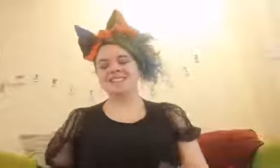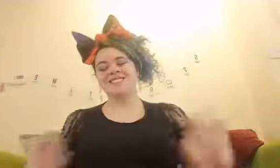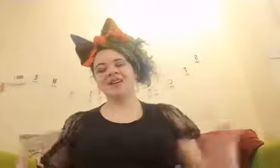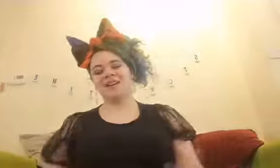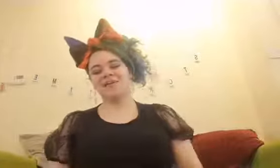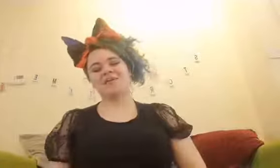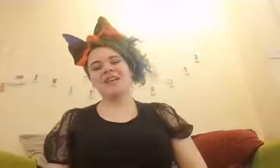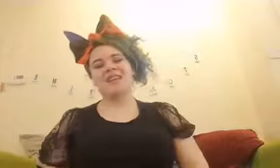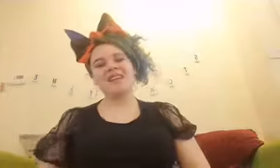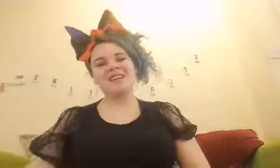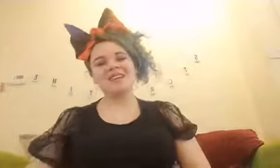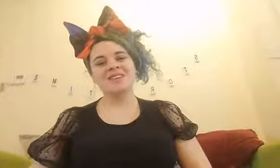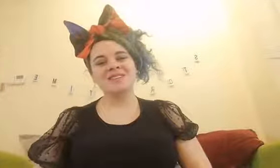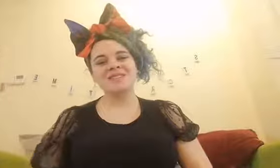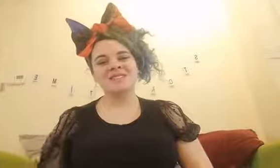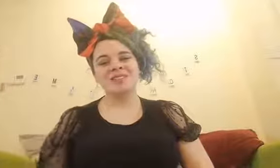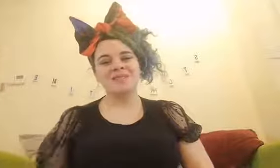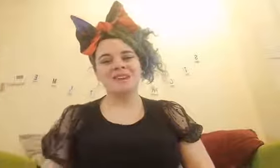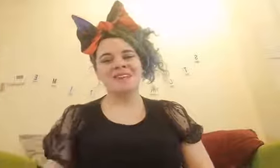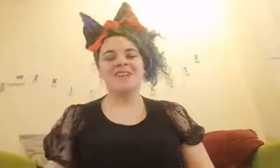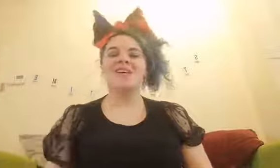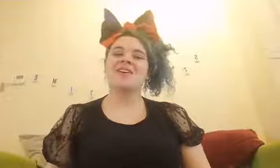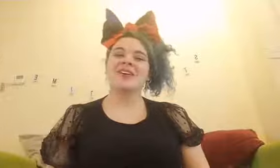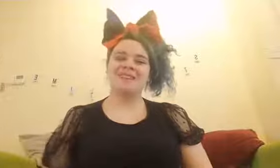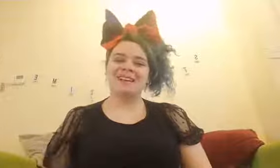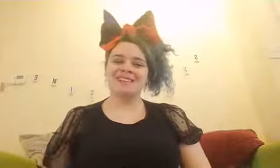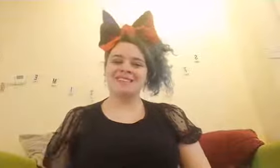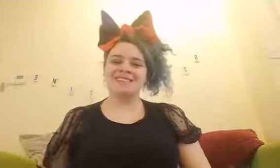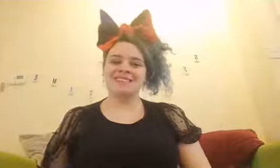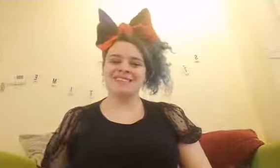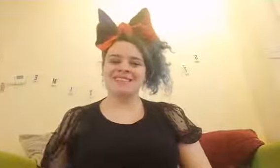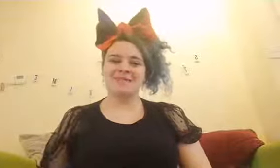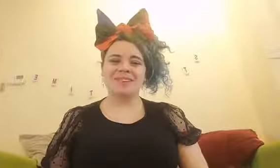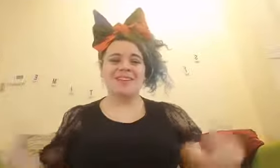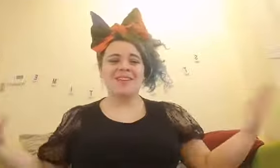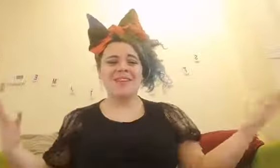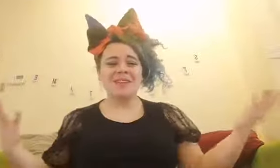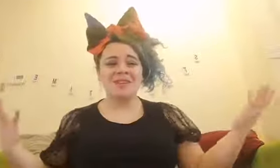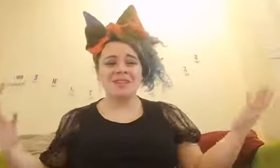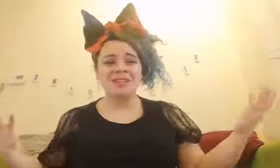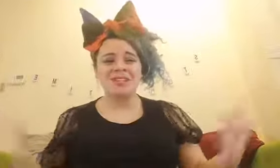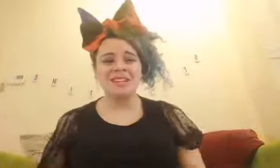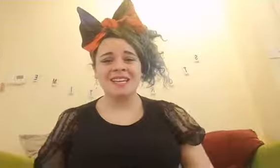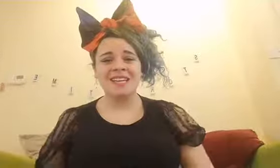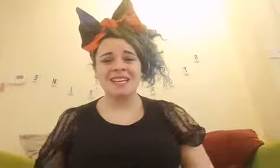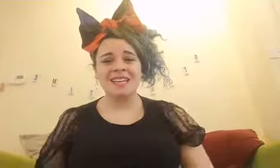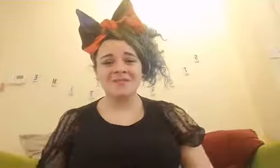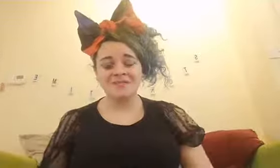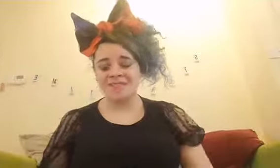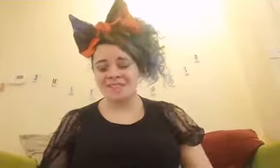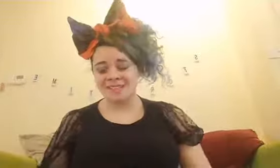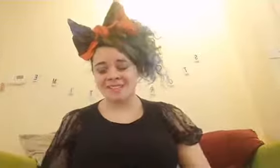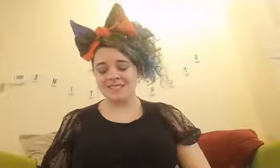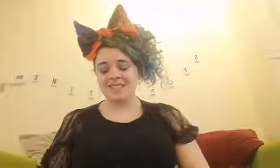So thank you so much. Oh, I'm glad you liked it, Emily. Thank you for tuning in. It was really nice to see you